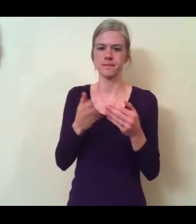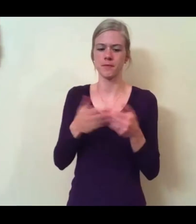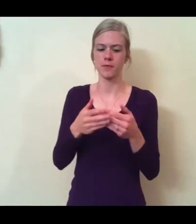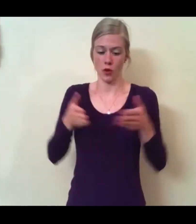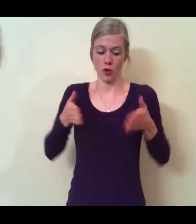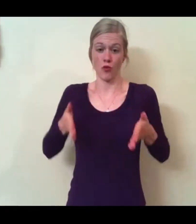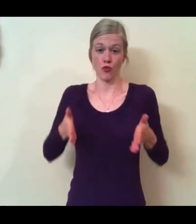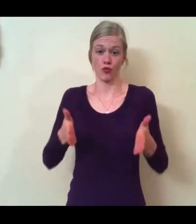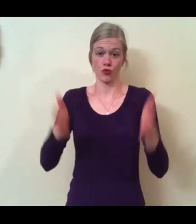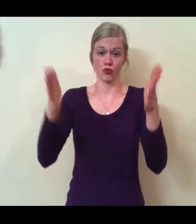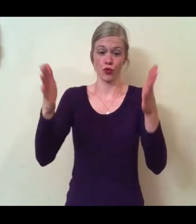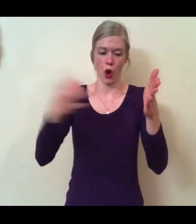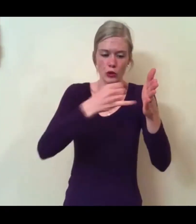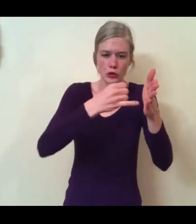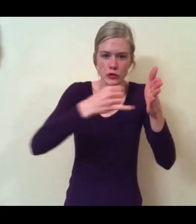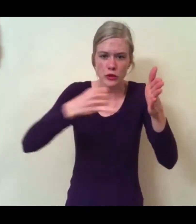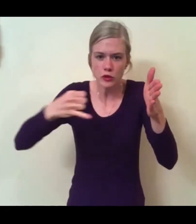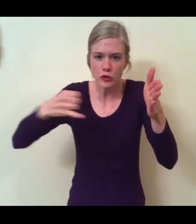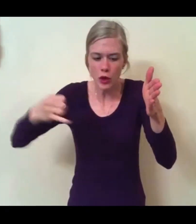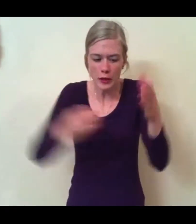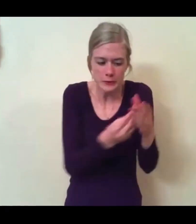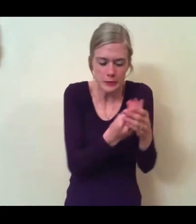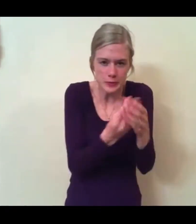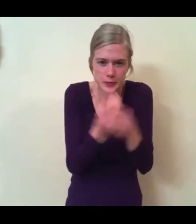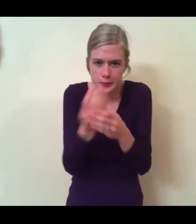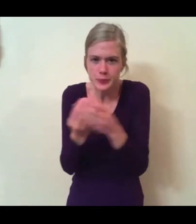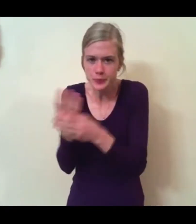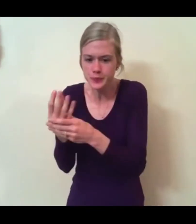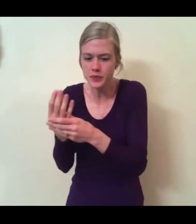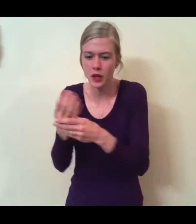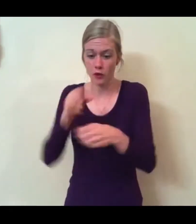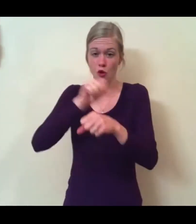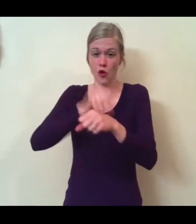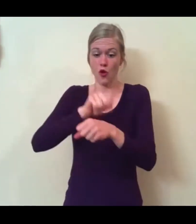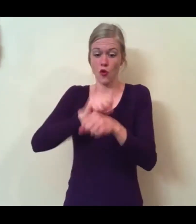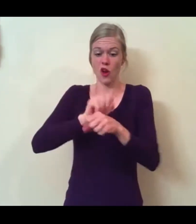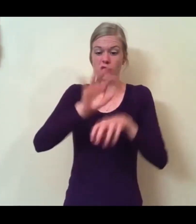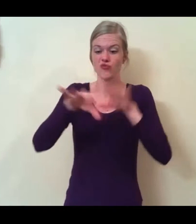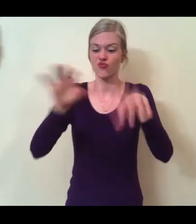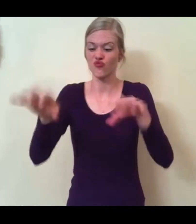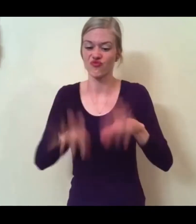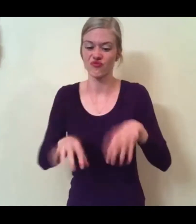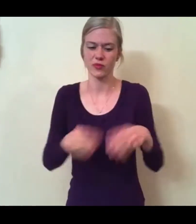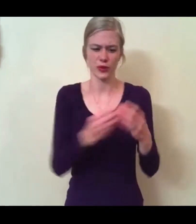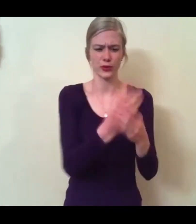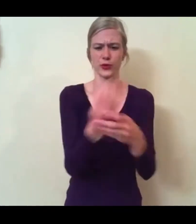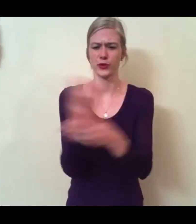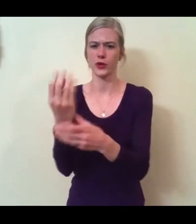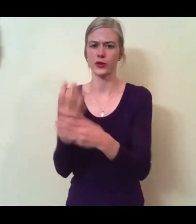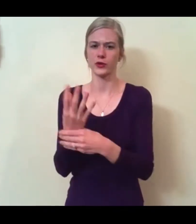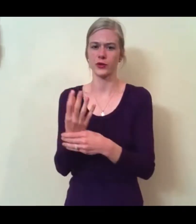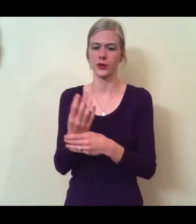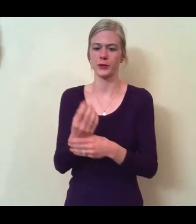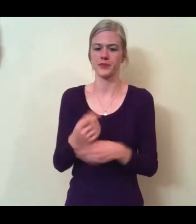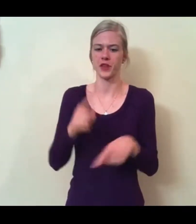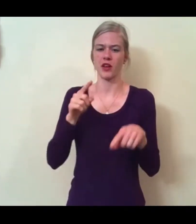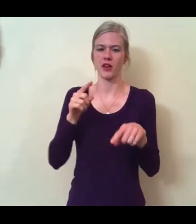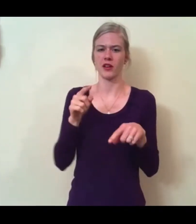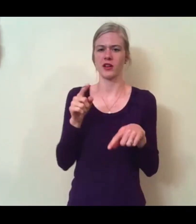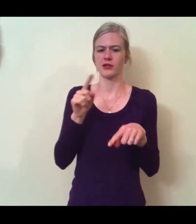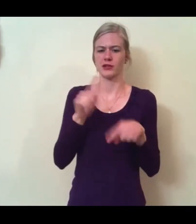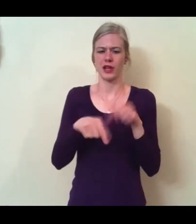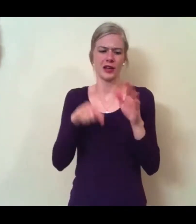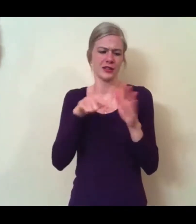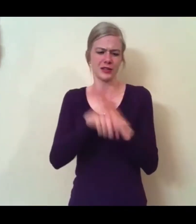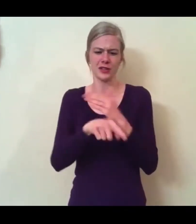pavement, and they will grow in little rock gardens. There's almost nothing you can do except put too much water on them to keep a bulb